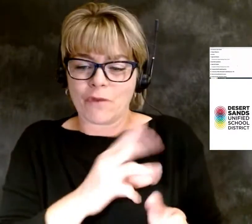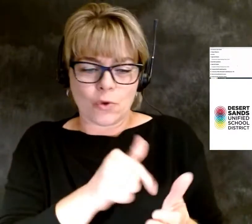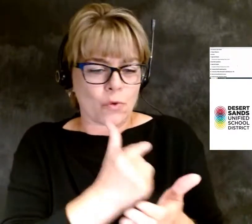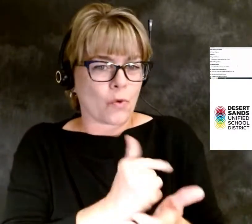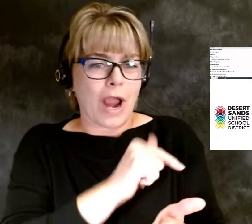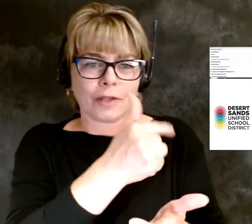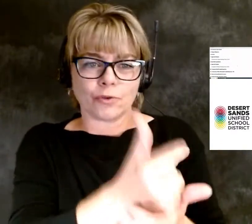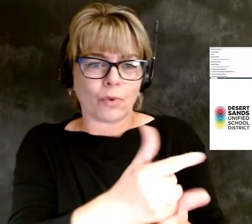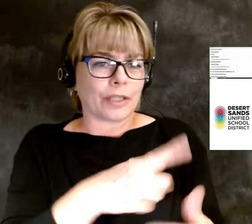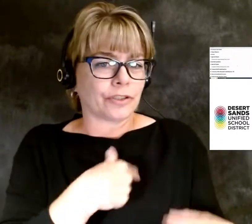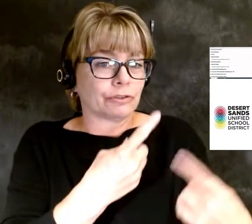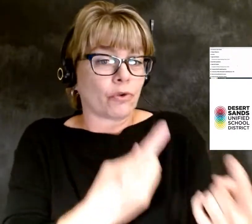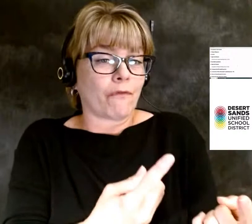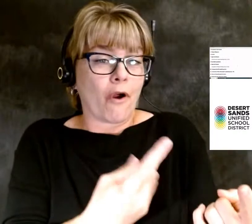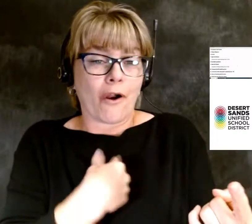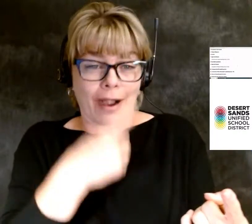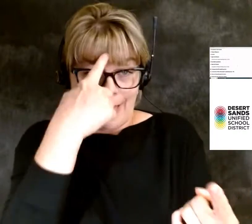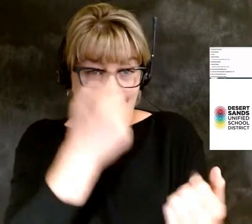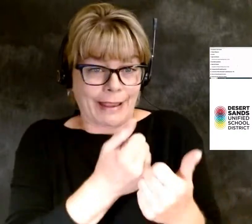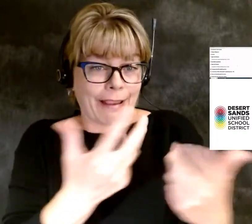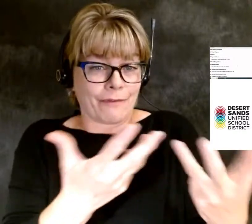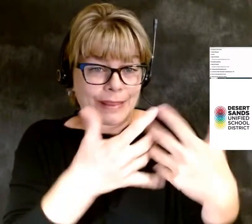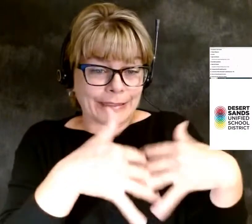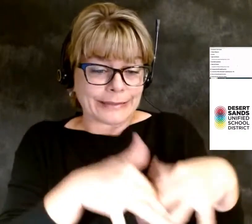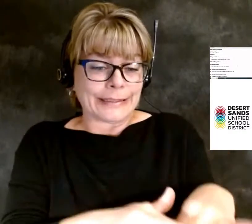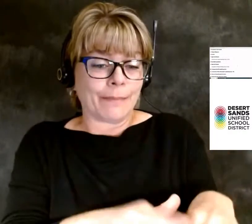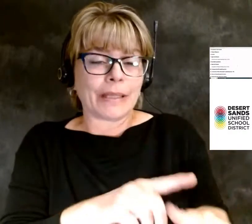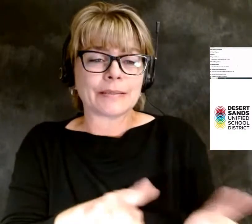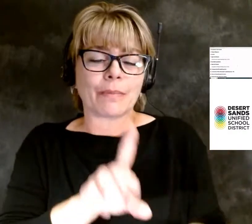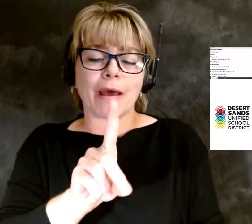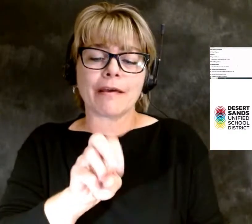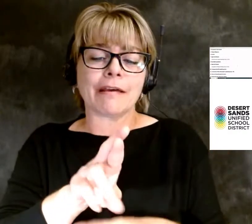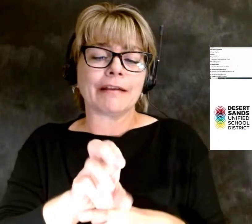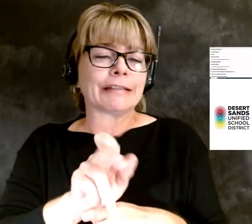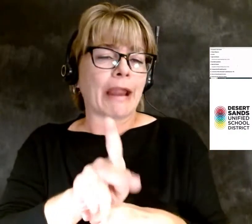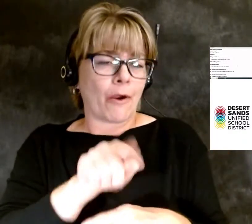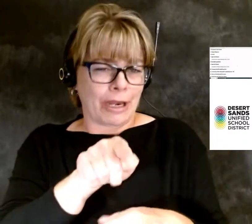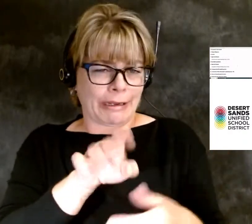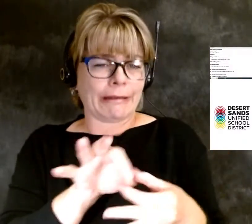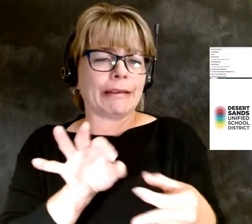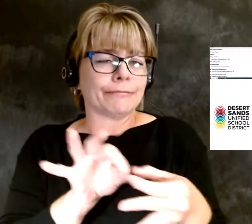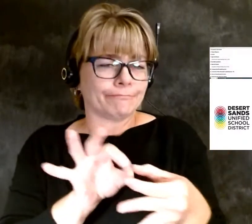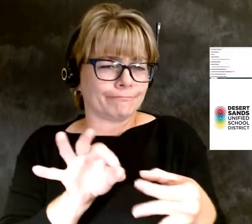ran seamlessly. I think Derek covered that for me, so thank you so much.